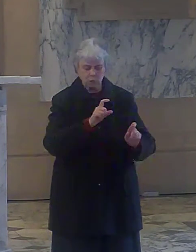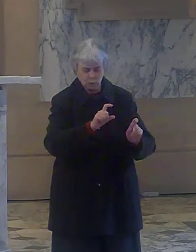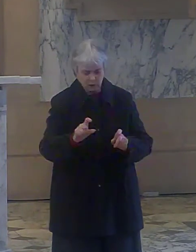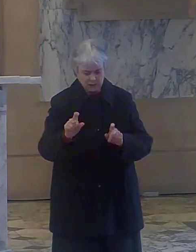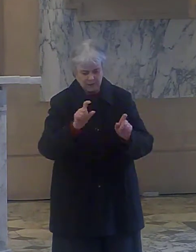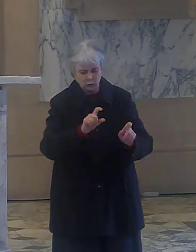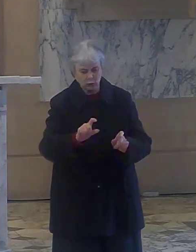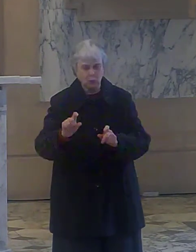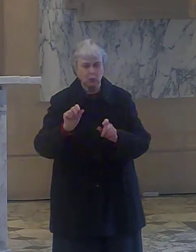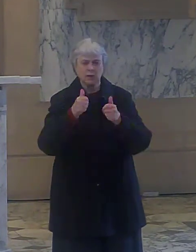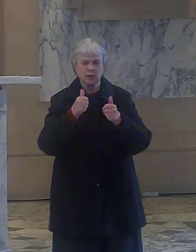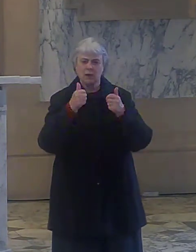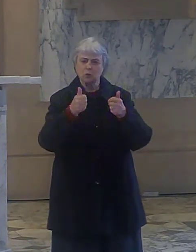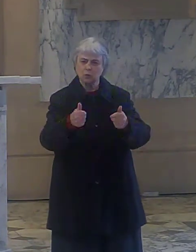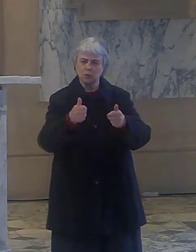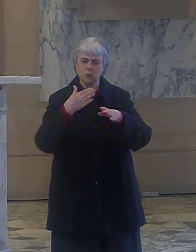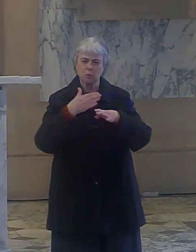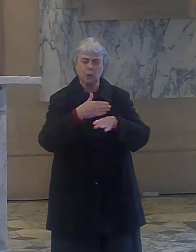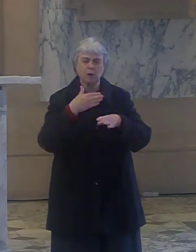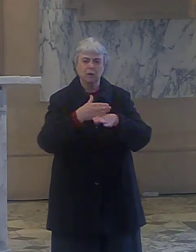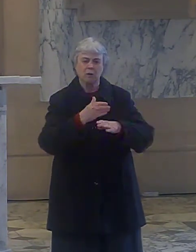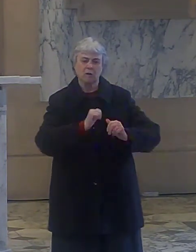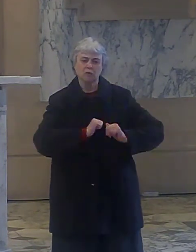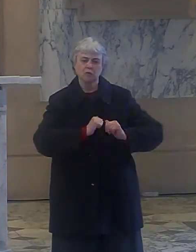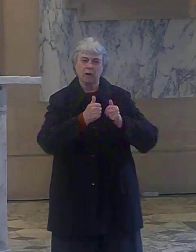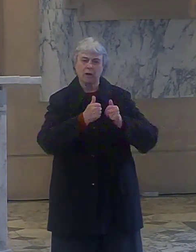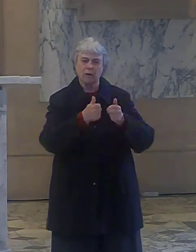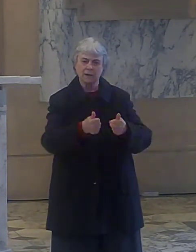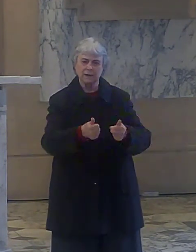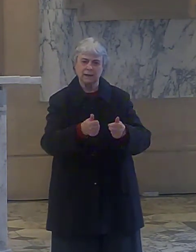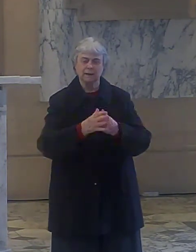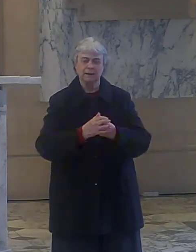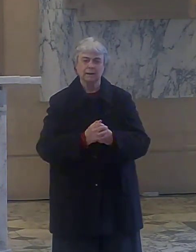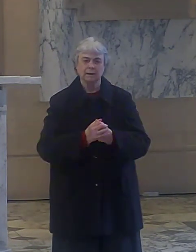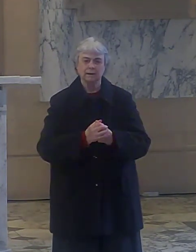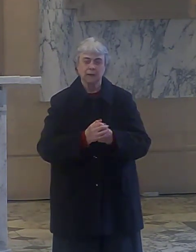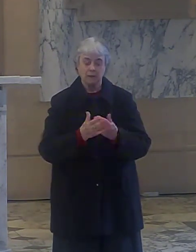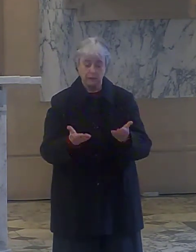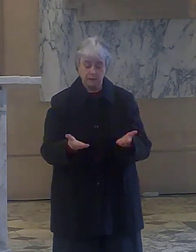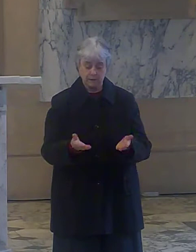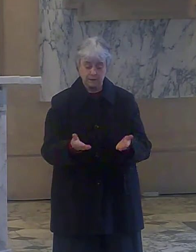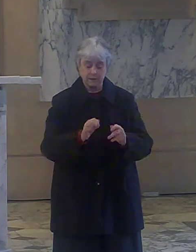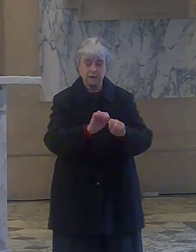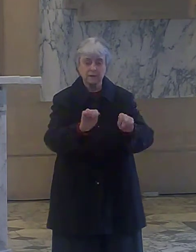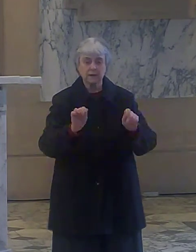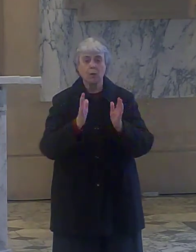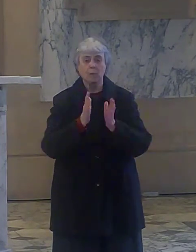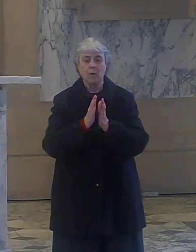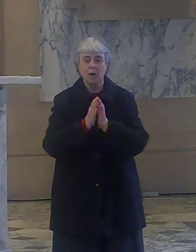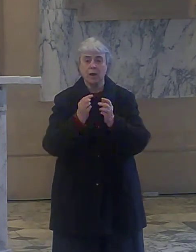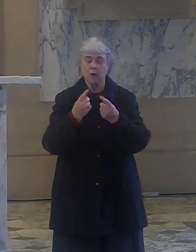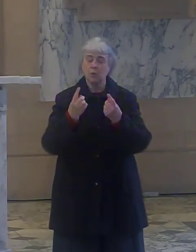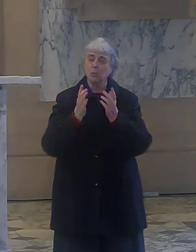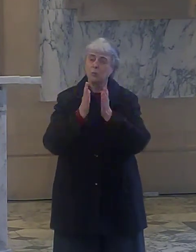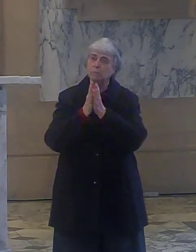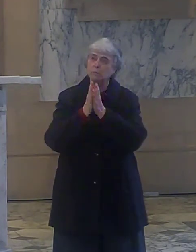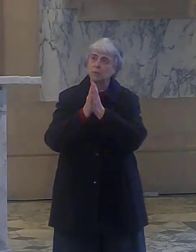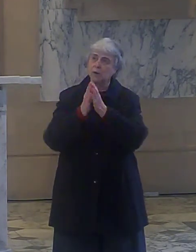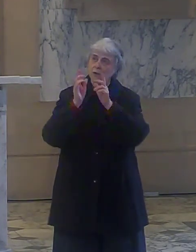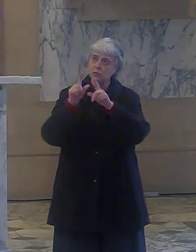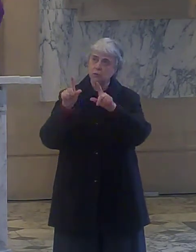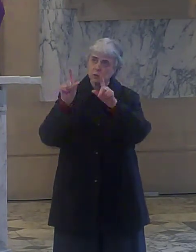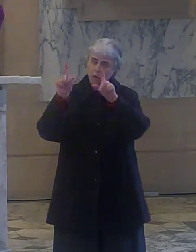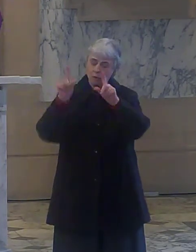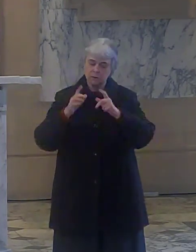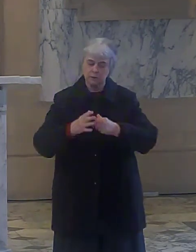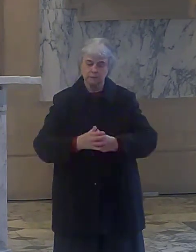work of charity this is our prayer we pray to